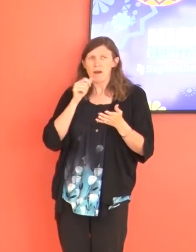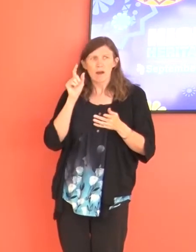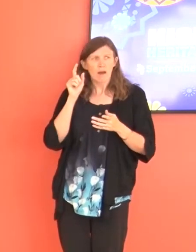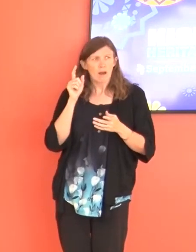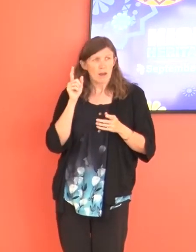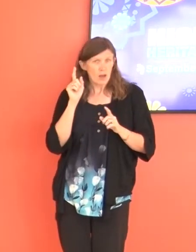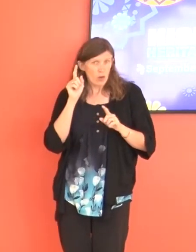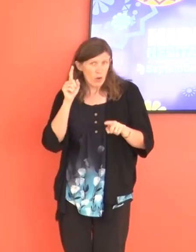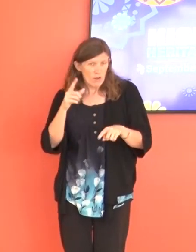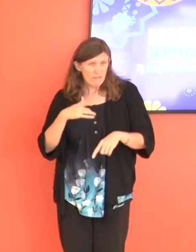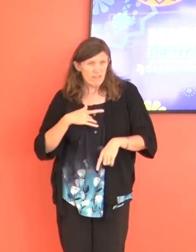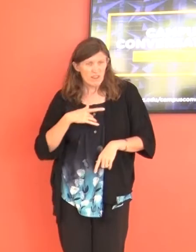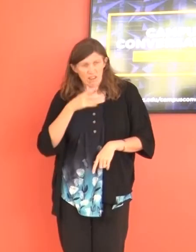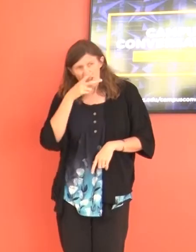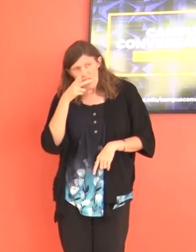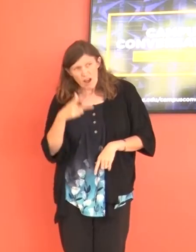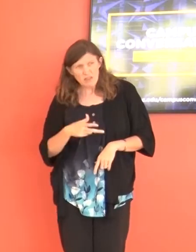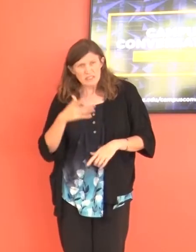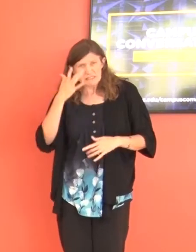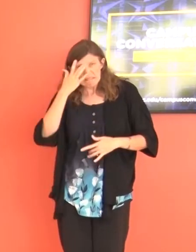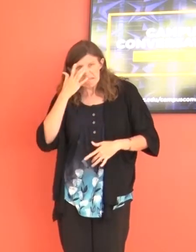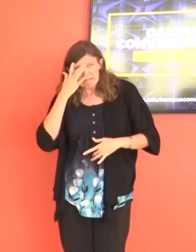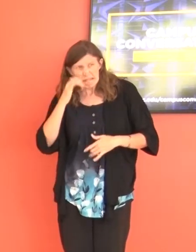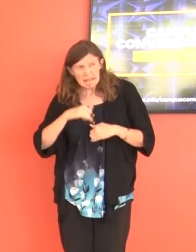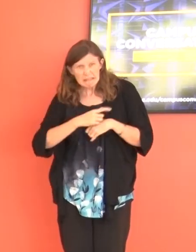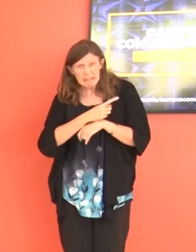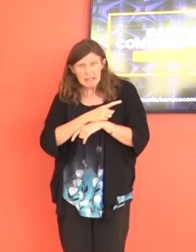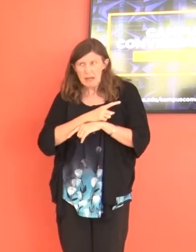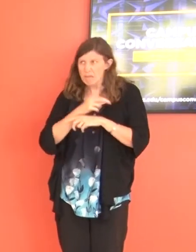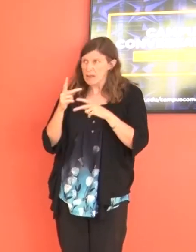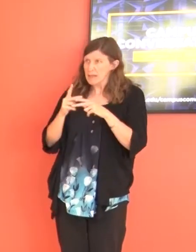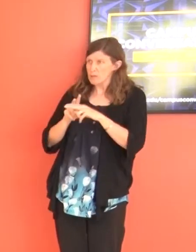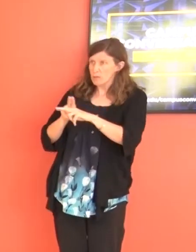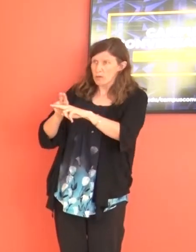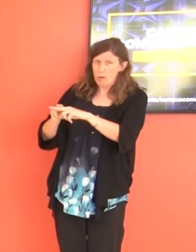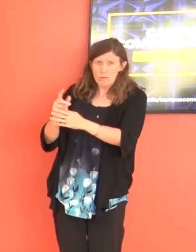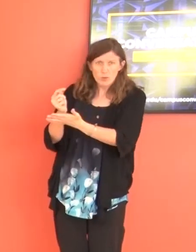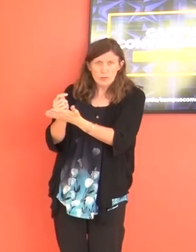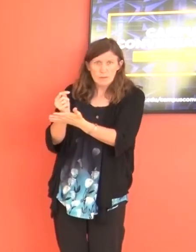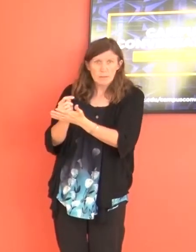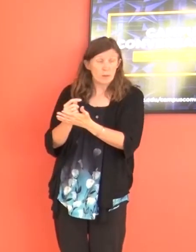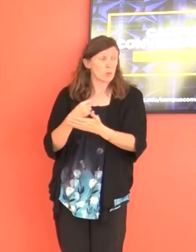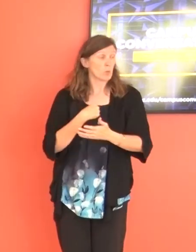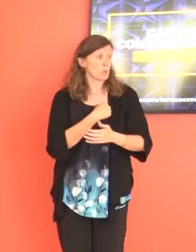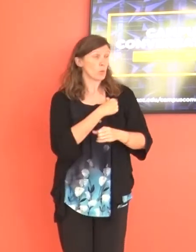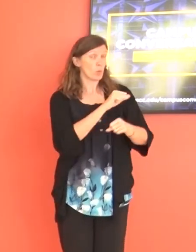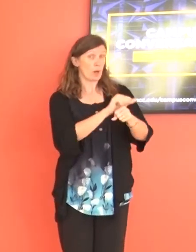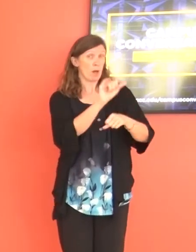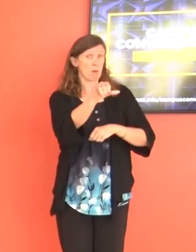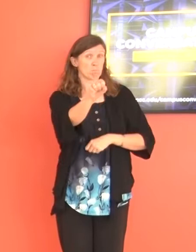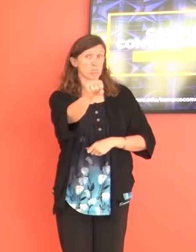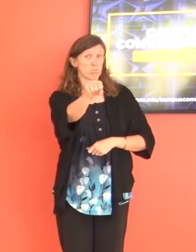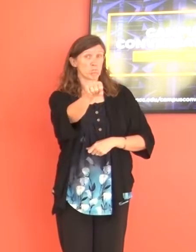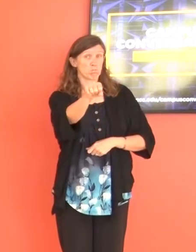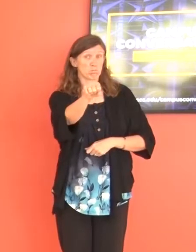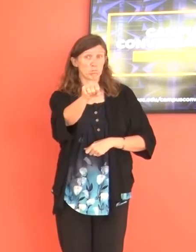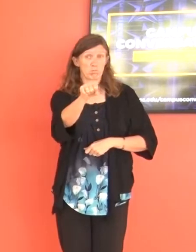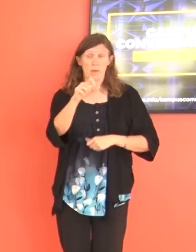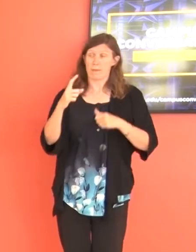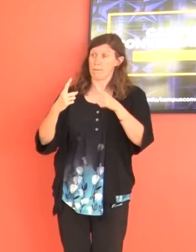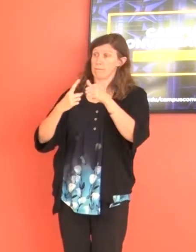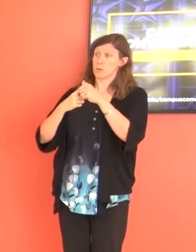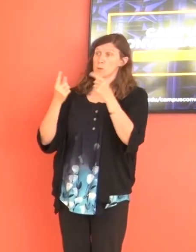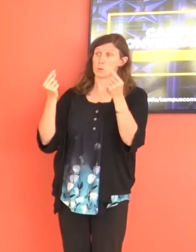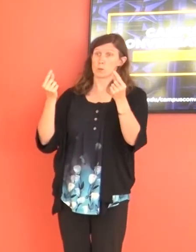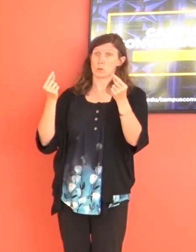day? On the campuses, places that where they could be treated? That's what we're working on. Our first step in